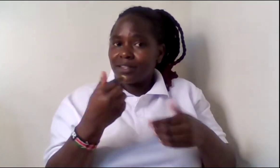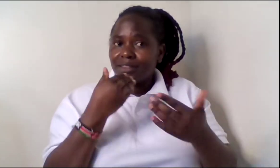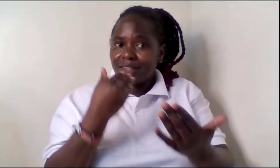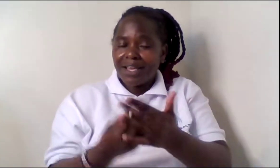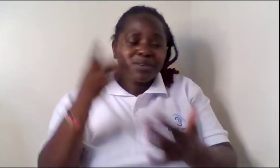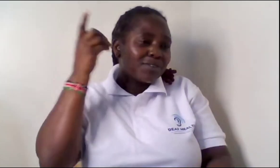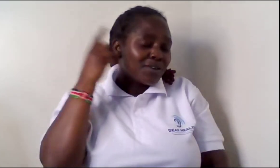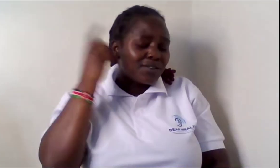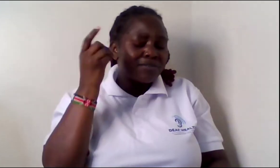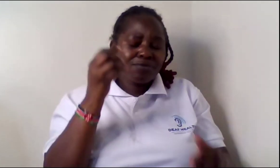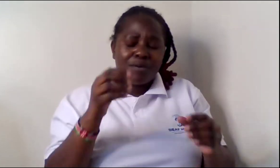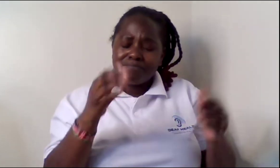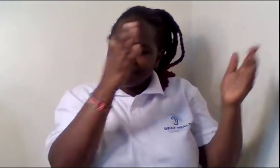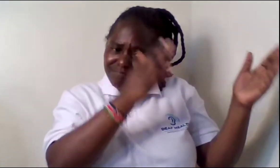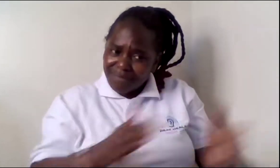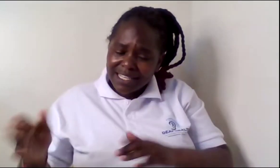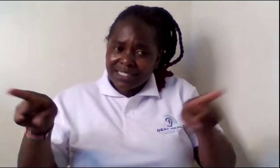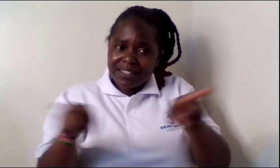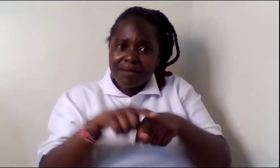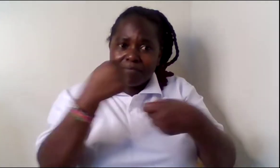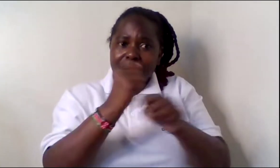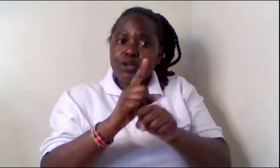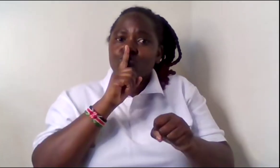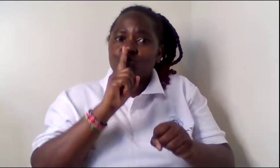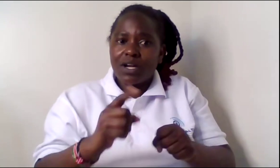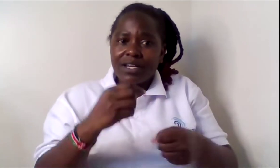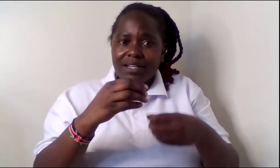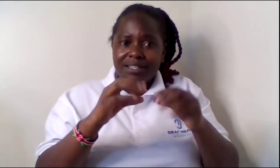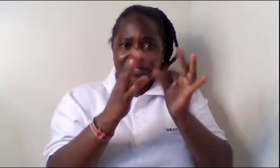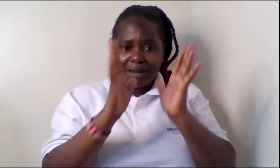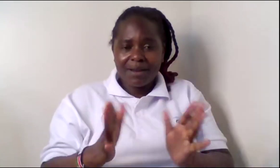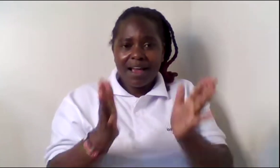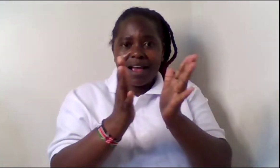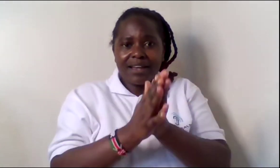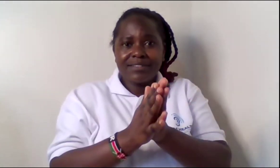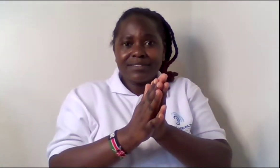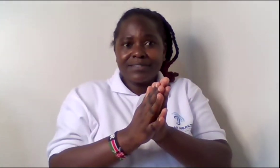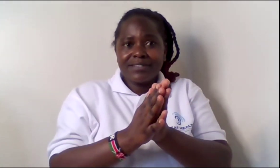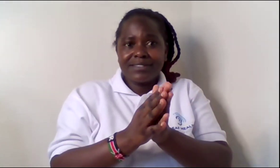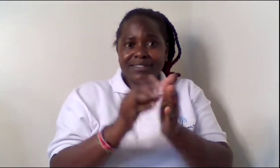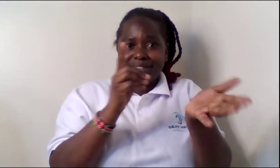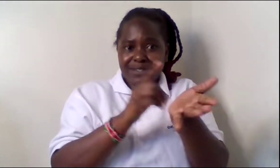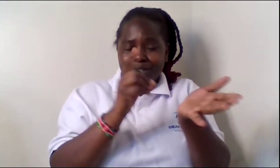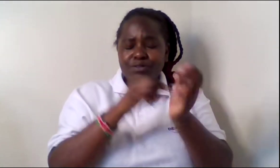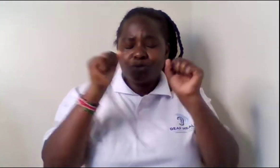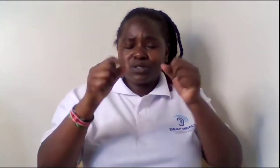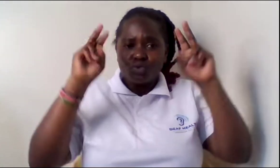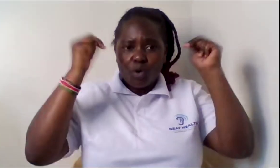and ensuring we have our speaker, we have the interpreter, and we have a topic for discussion today. And also want to thank